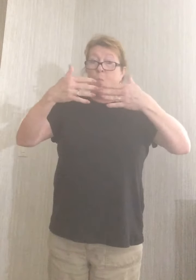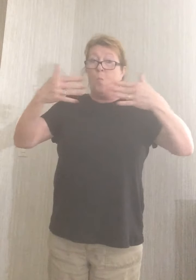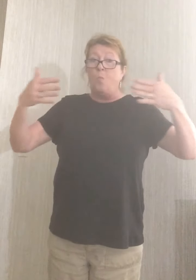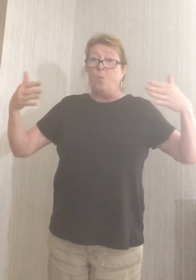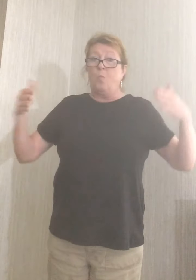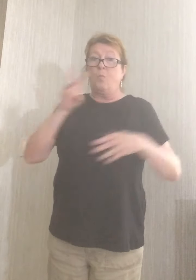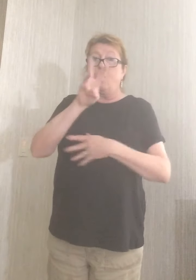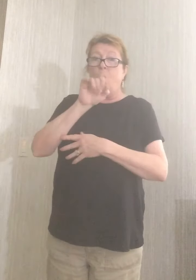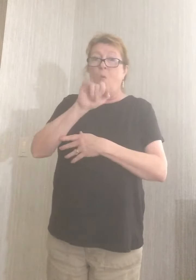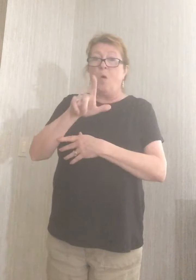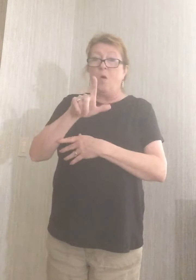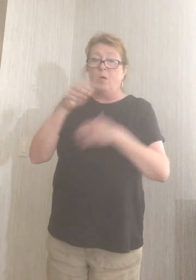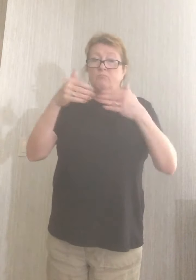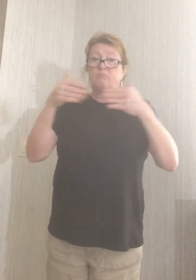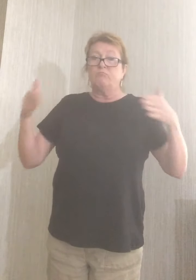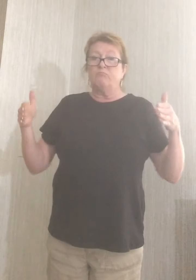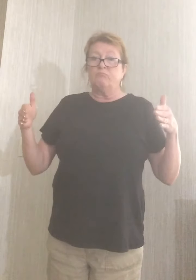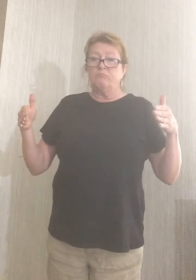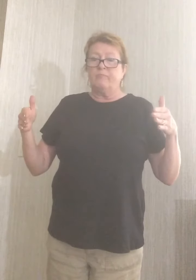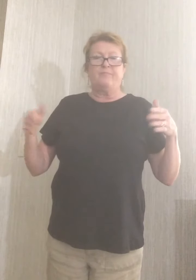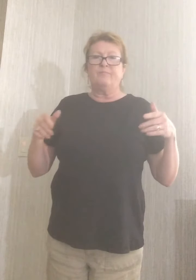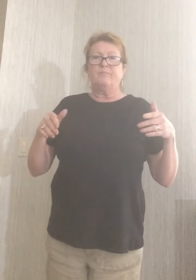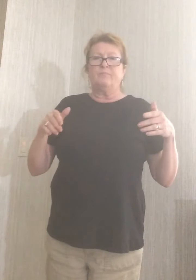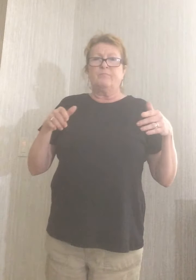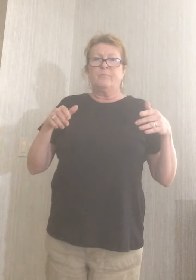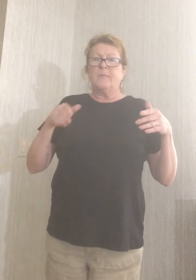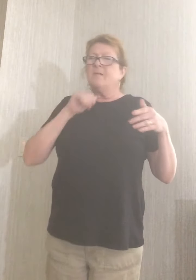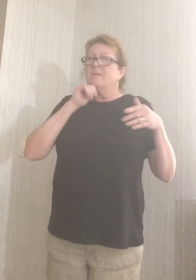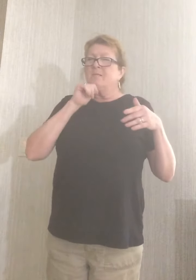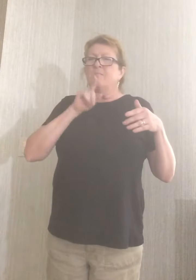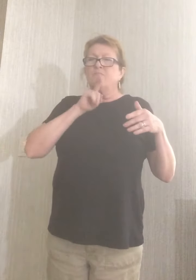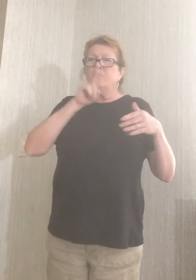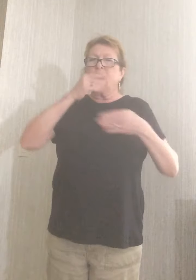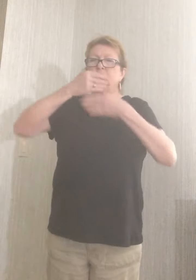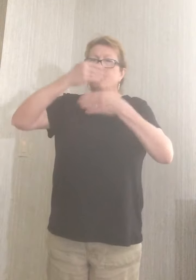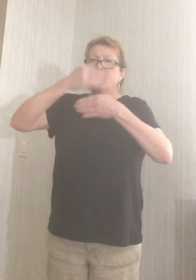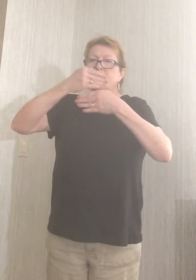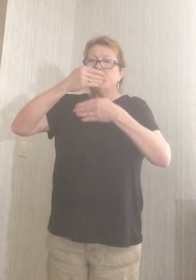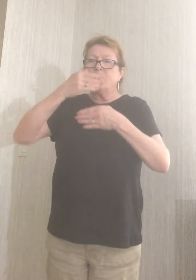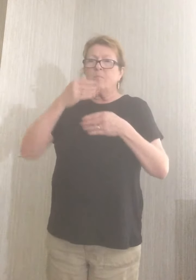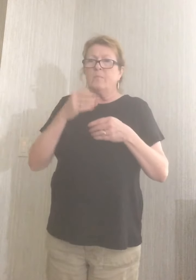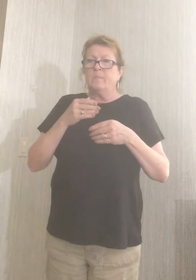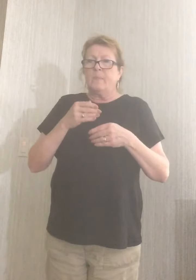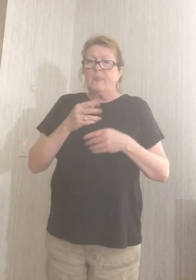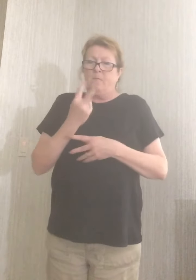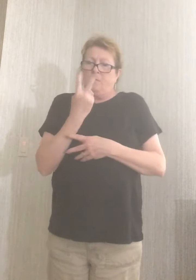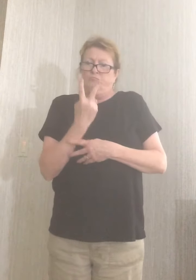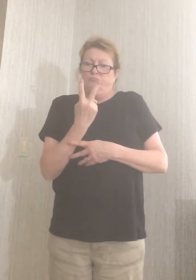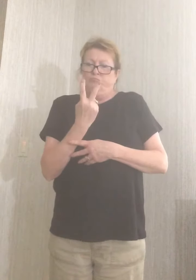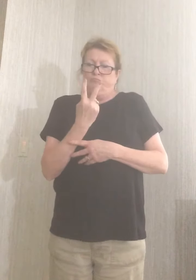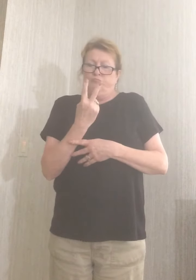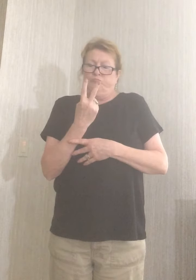windows. They're about 2 feet wide and 5 feet high.